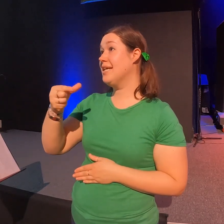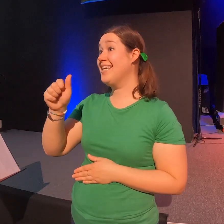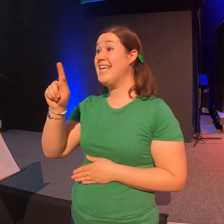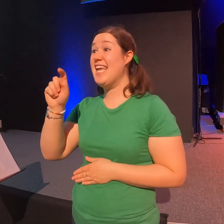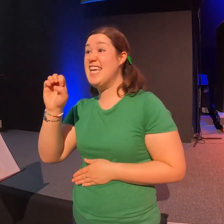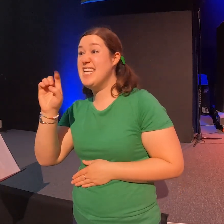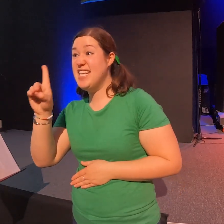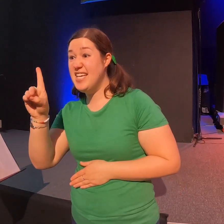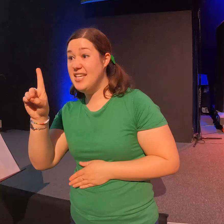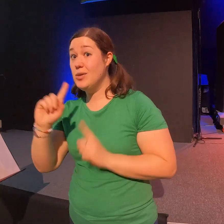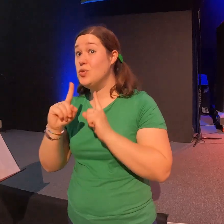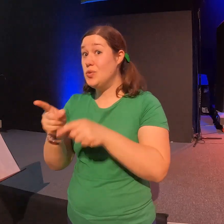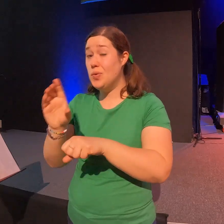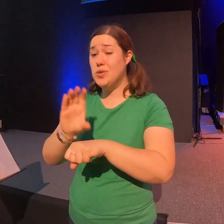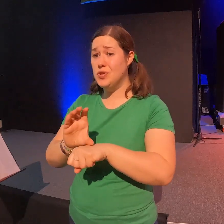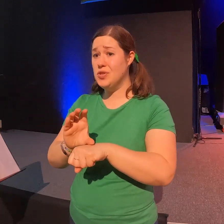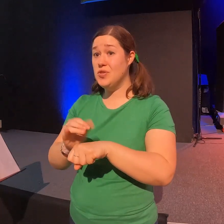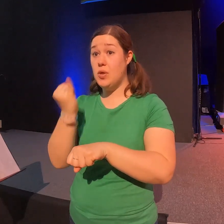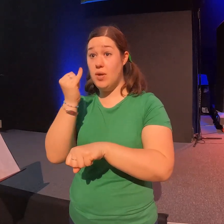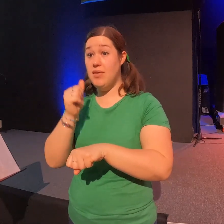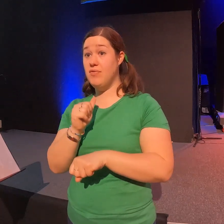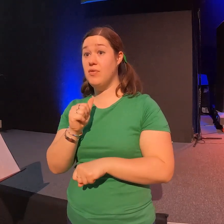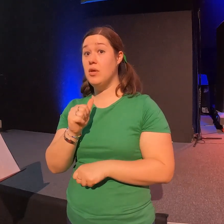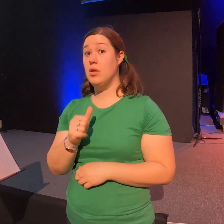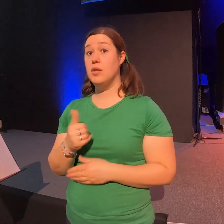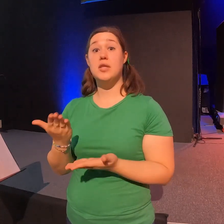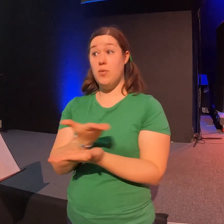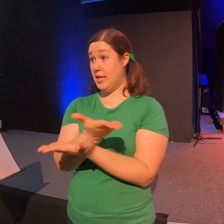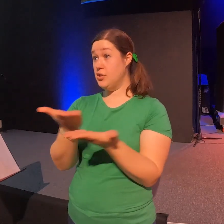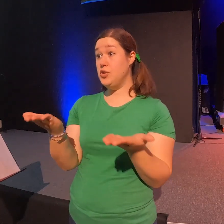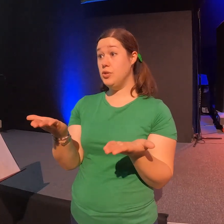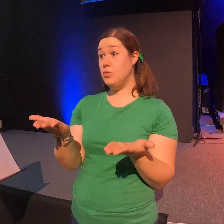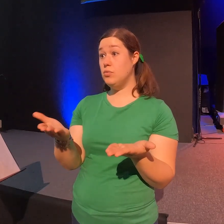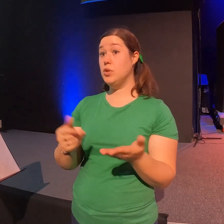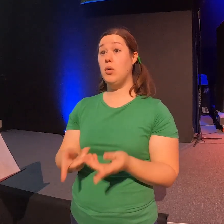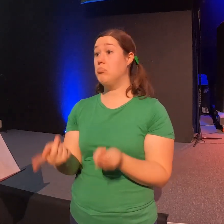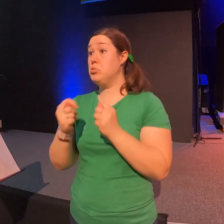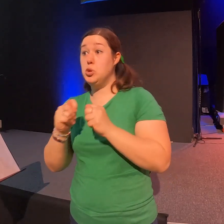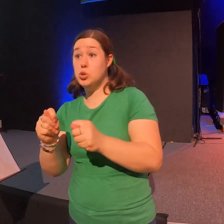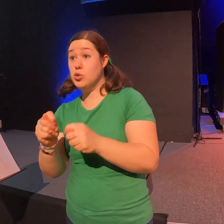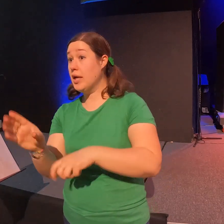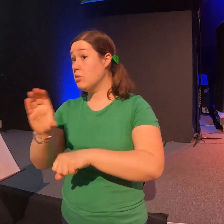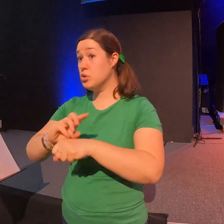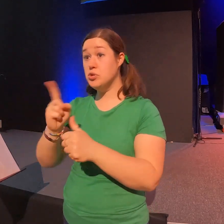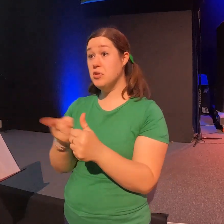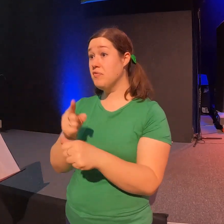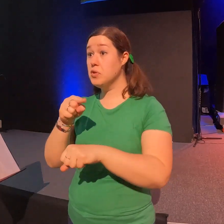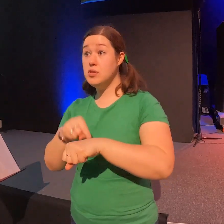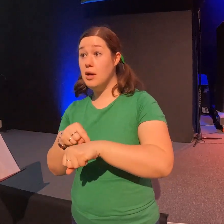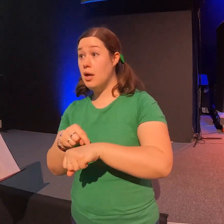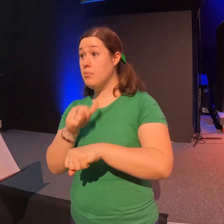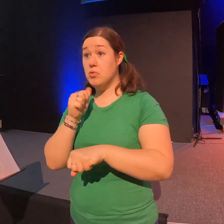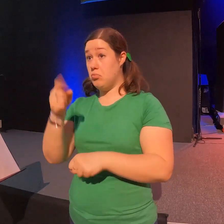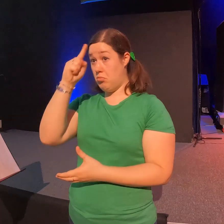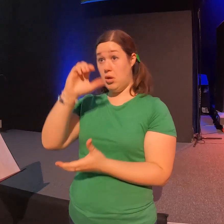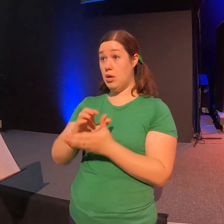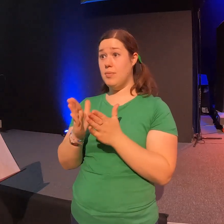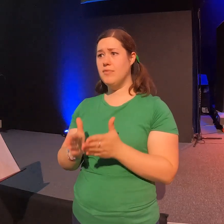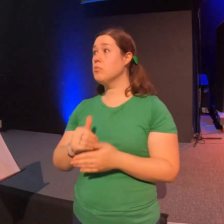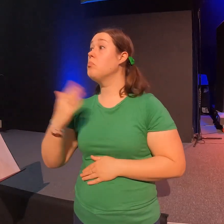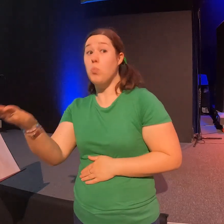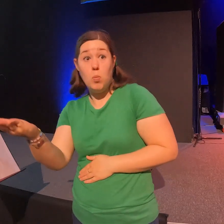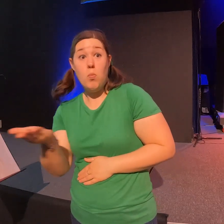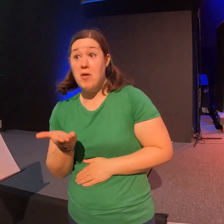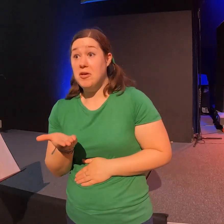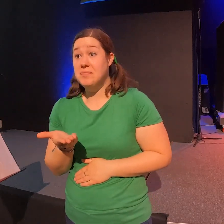get a deeper appreciation of the Church of Jesus Christ through this message. Now, another thing I'm not saying today, when I say you must go to